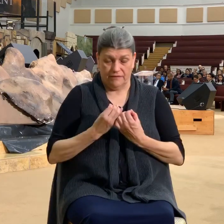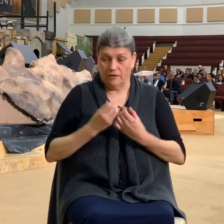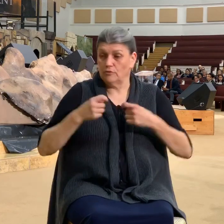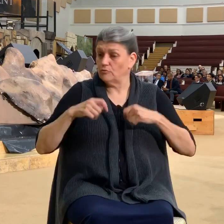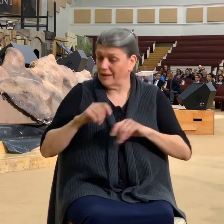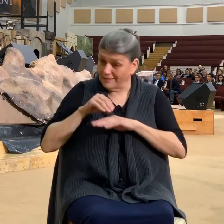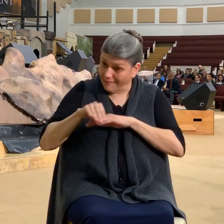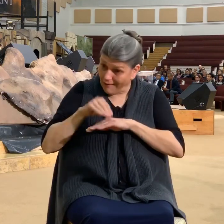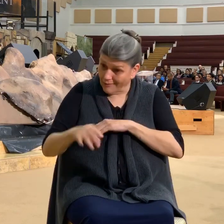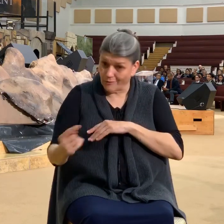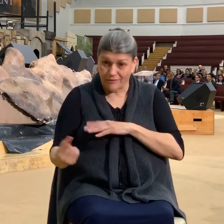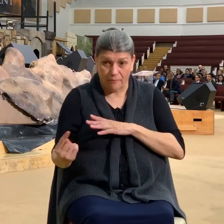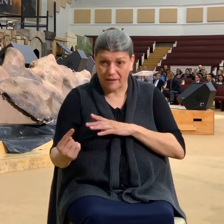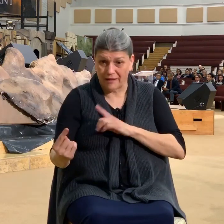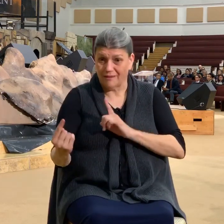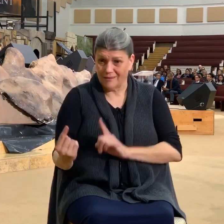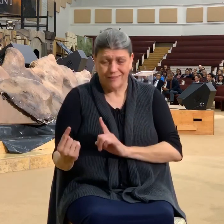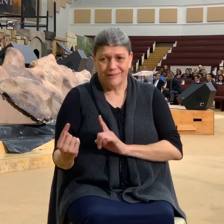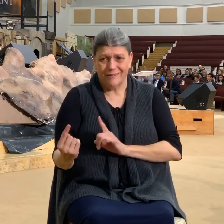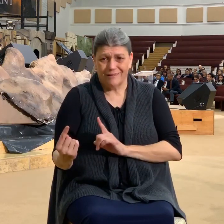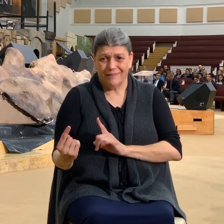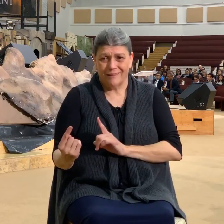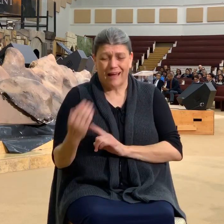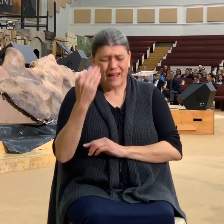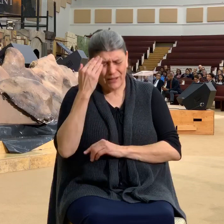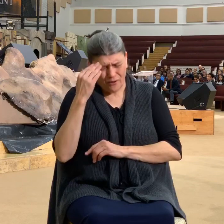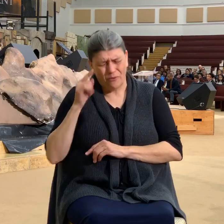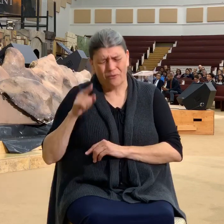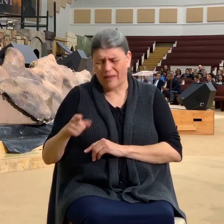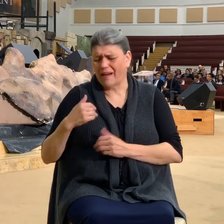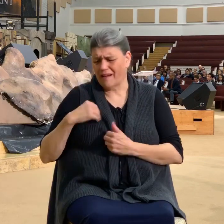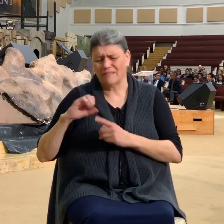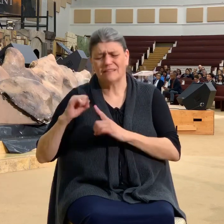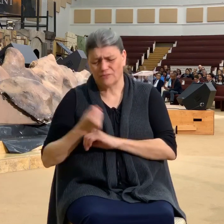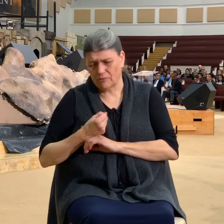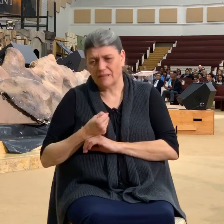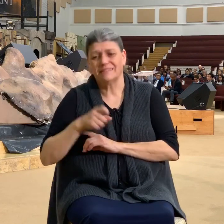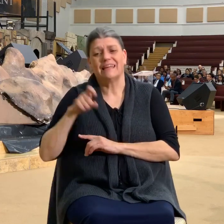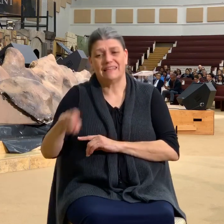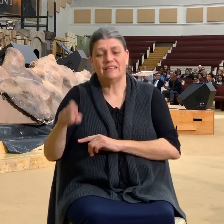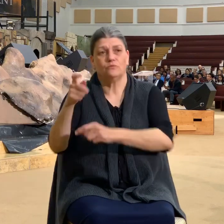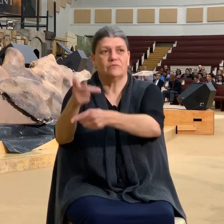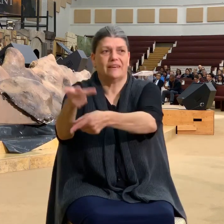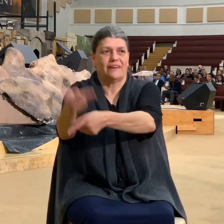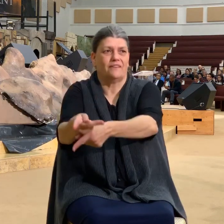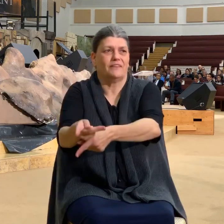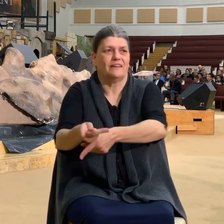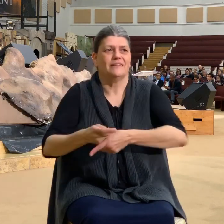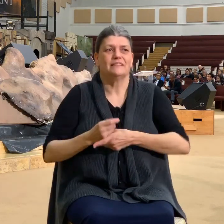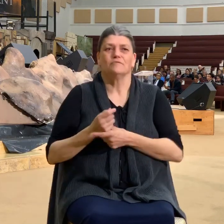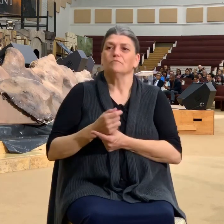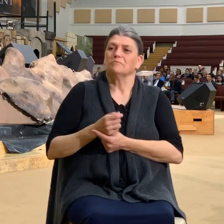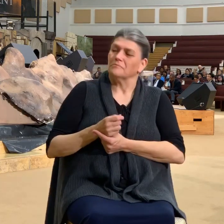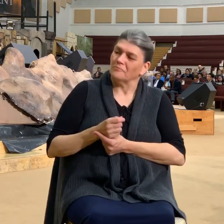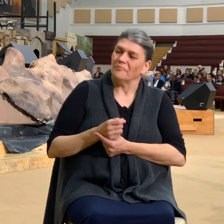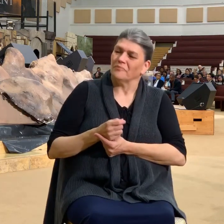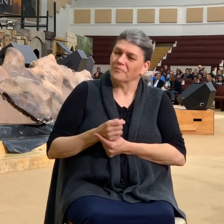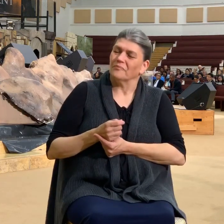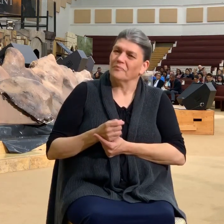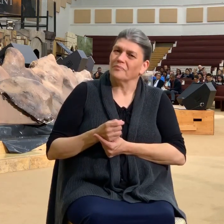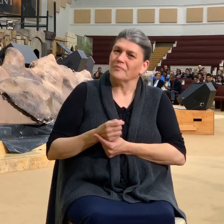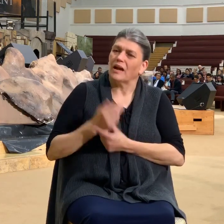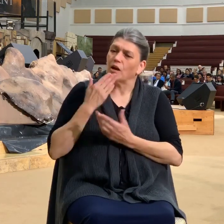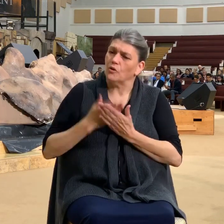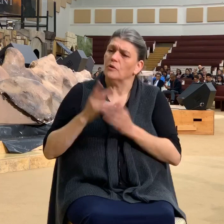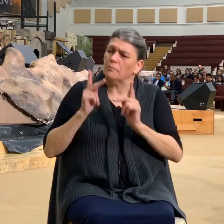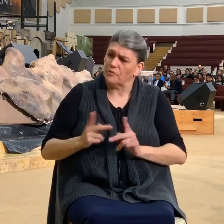full well there's a situation that needs to be taken care of, good person, just